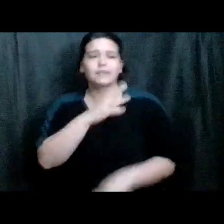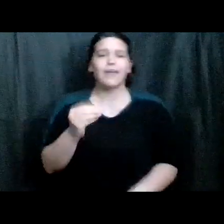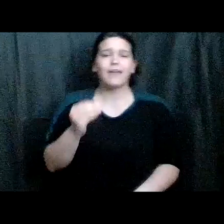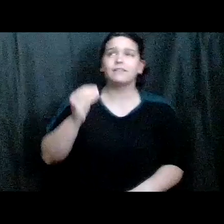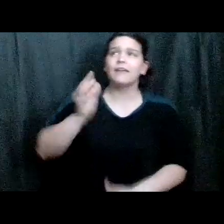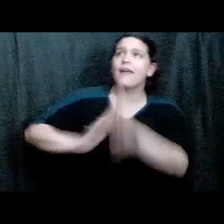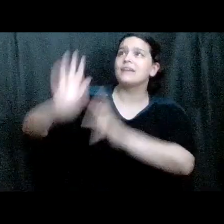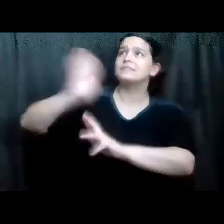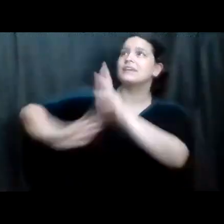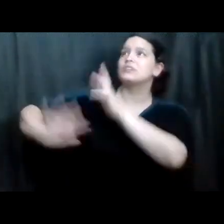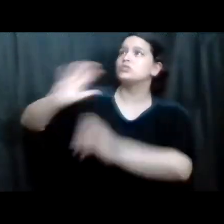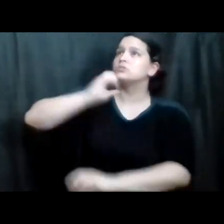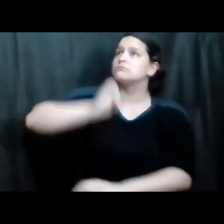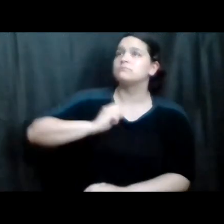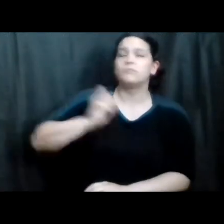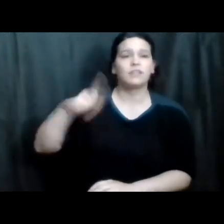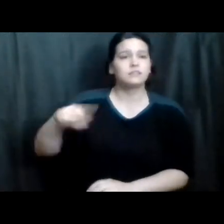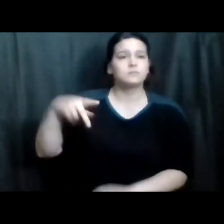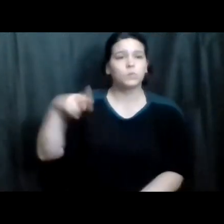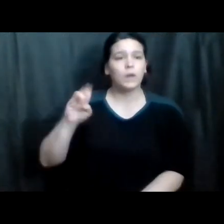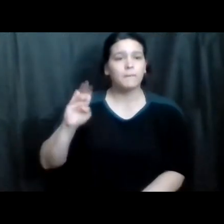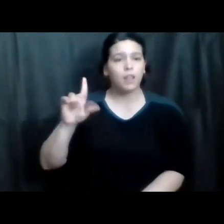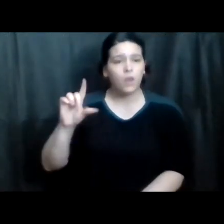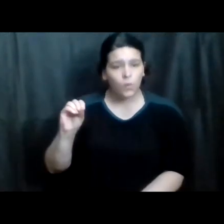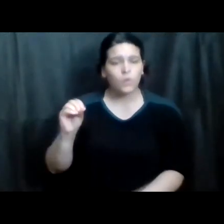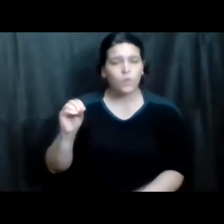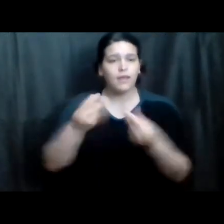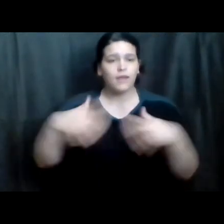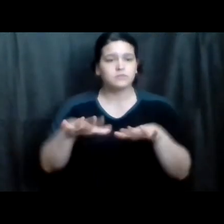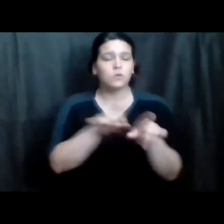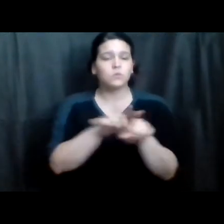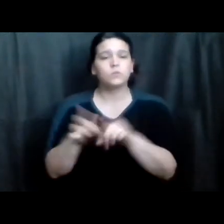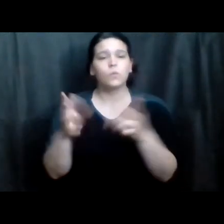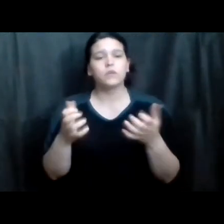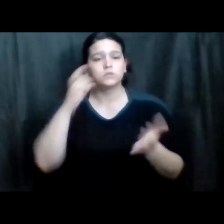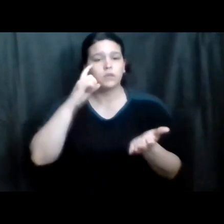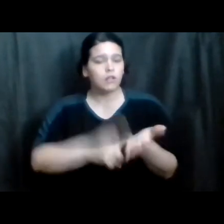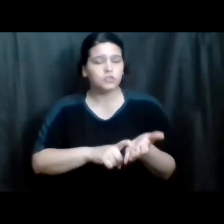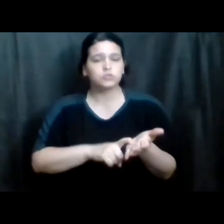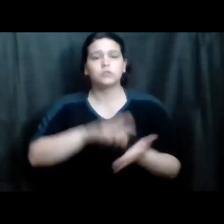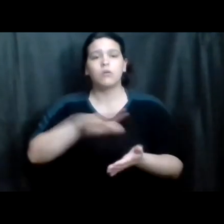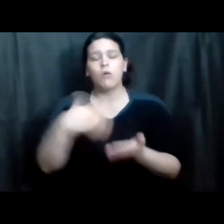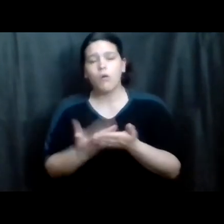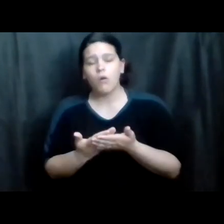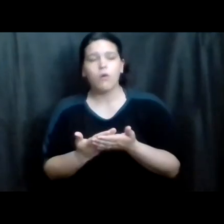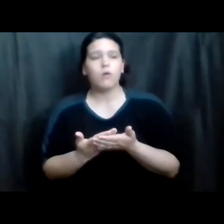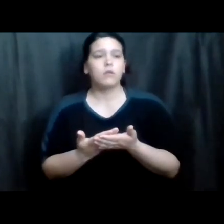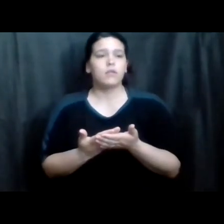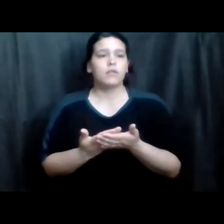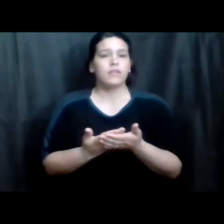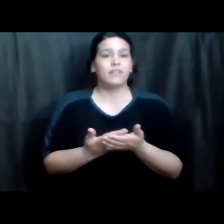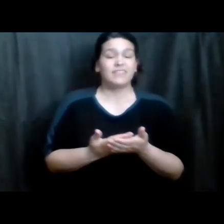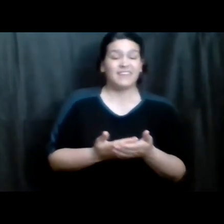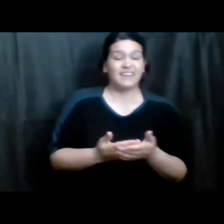Pueblo lands. And we also would like to acknowledge all the ancestors and caretakers of your